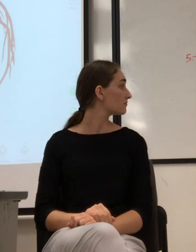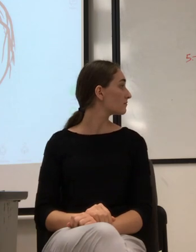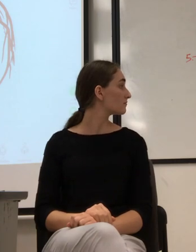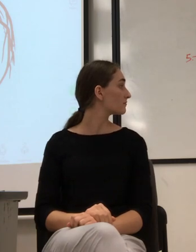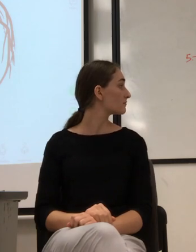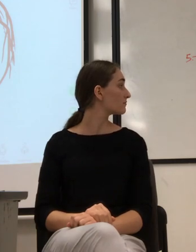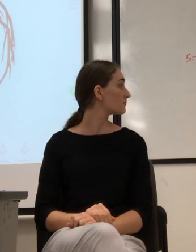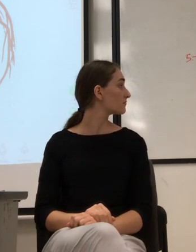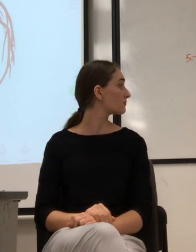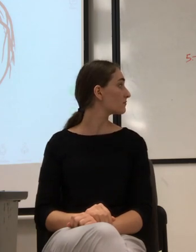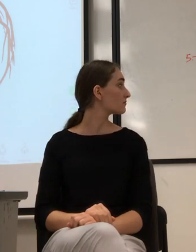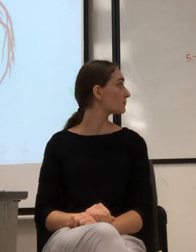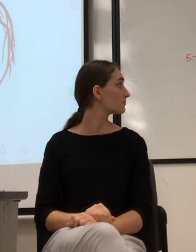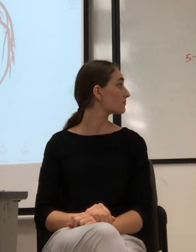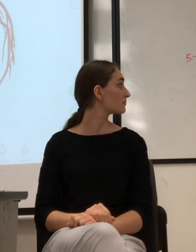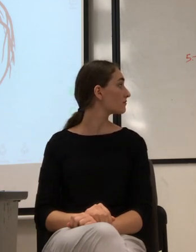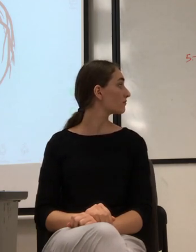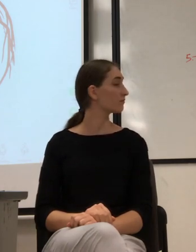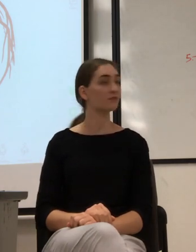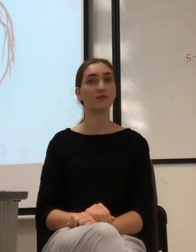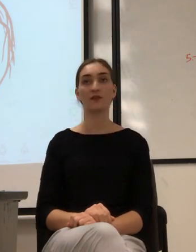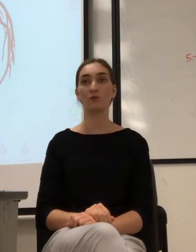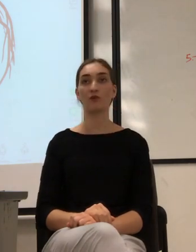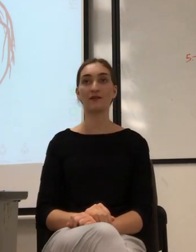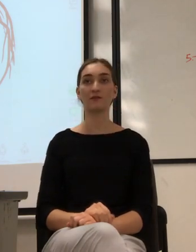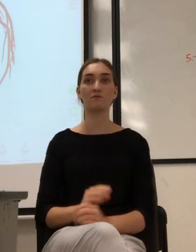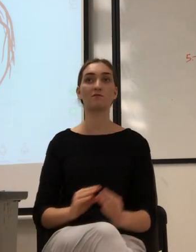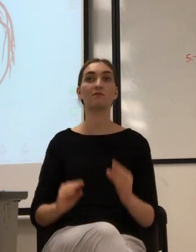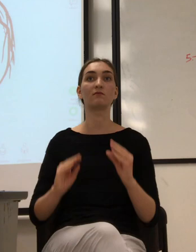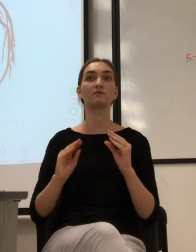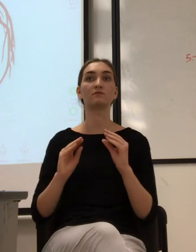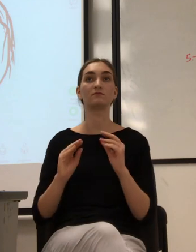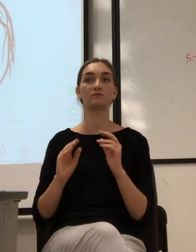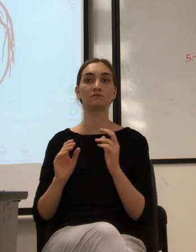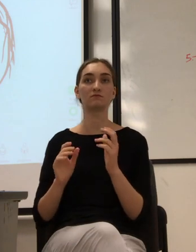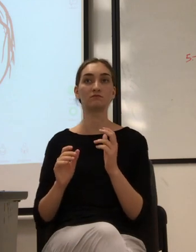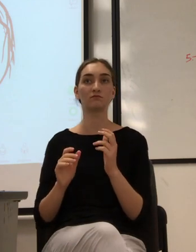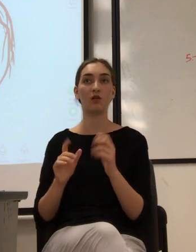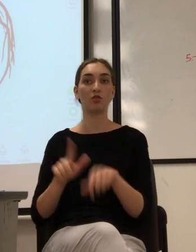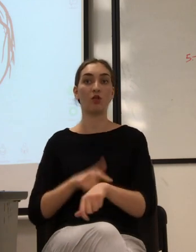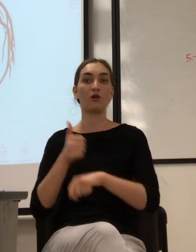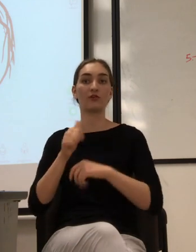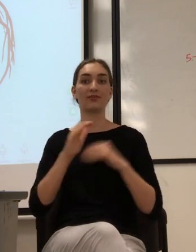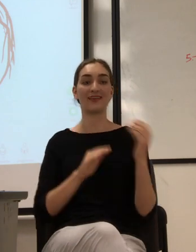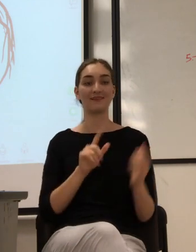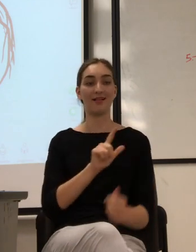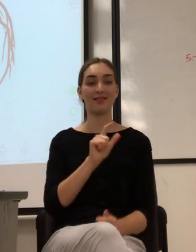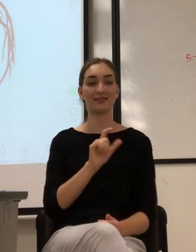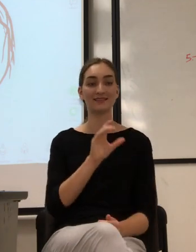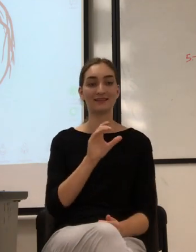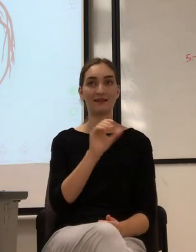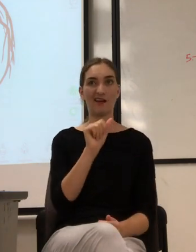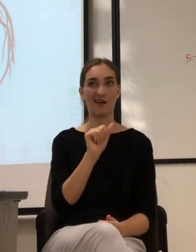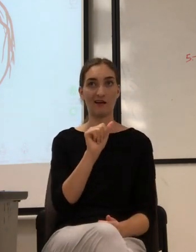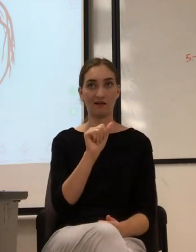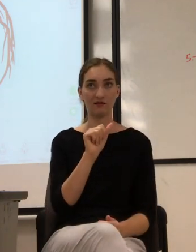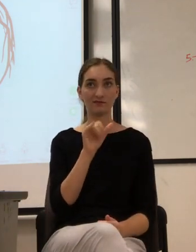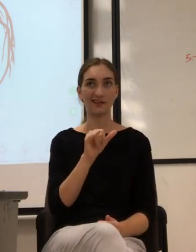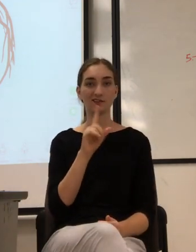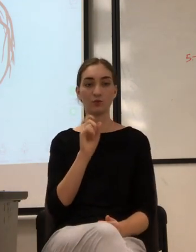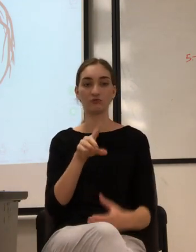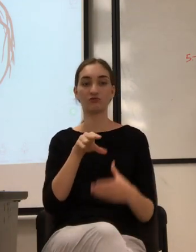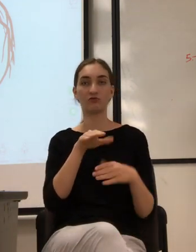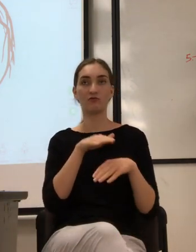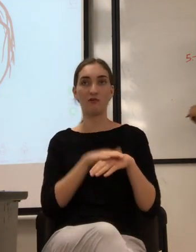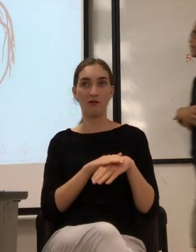So I'm writing much longer than LCA. Okay. That's a question on your study guide, and it's one